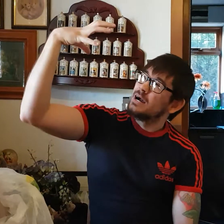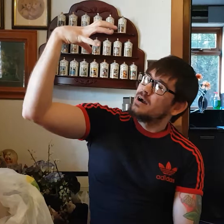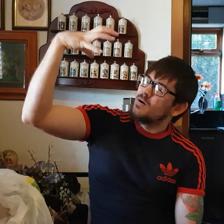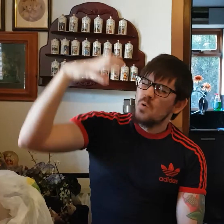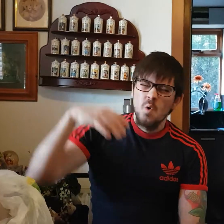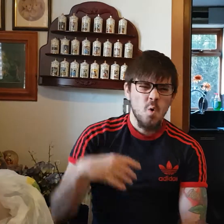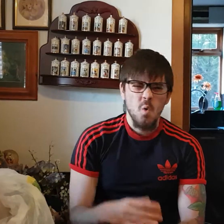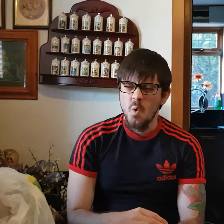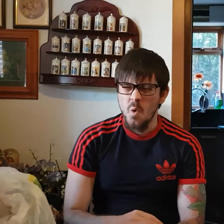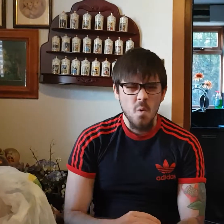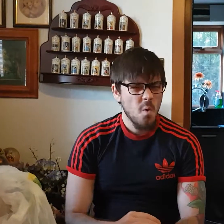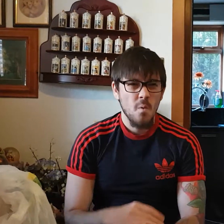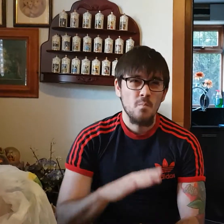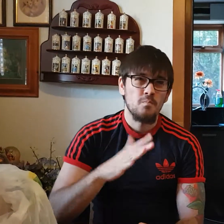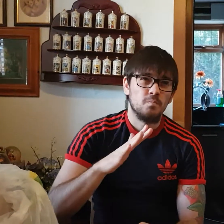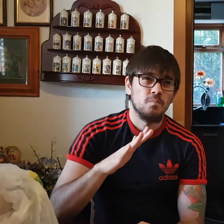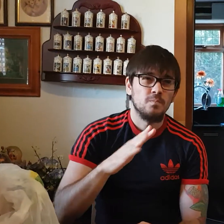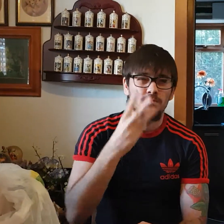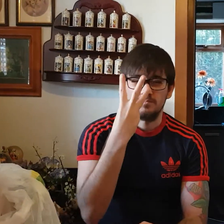Really warm, really sunny.